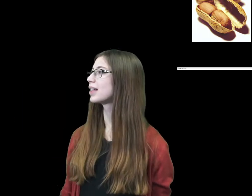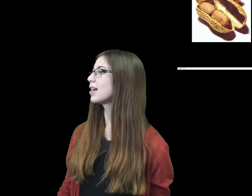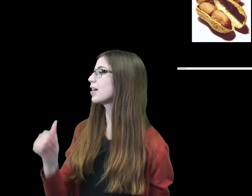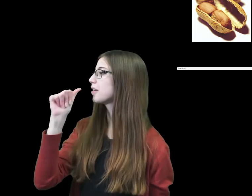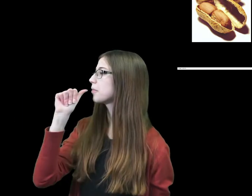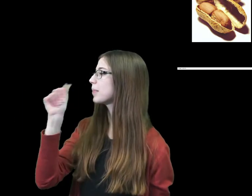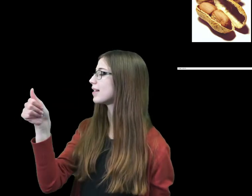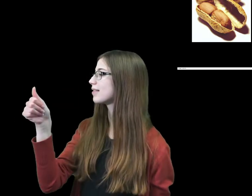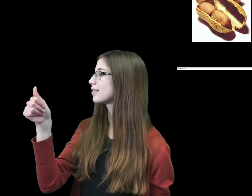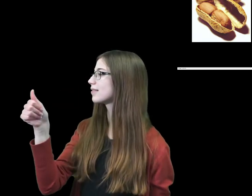Peanut.